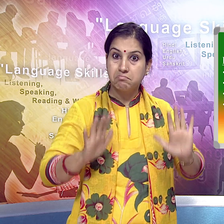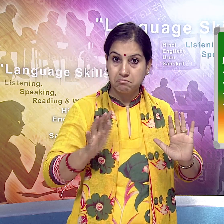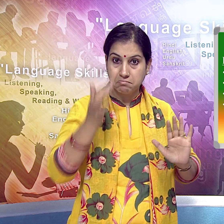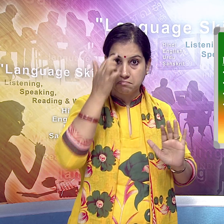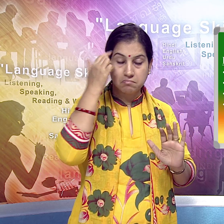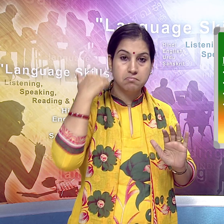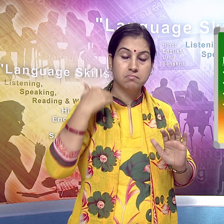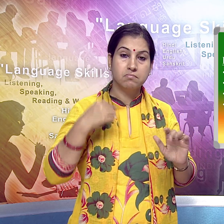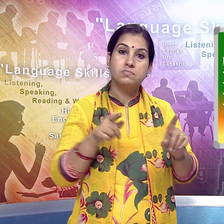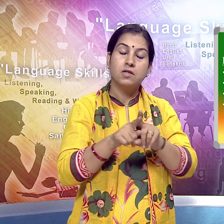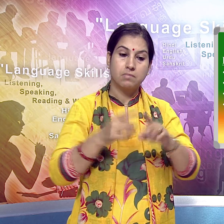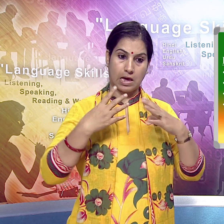and healthy skin.